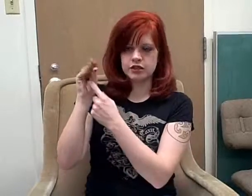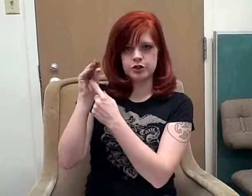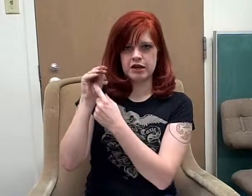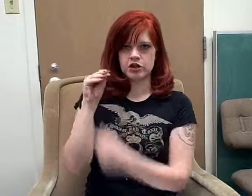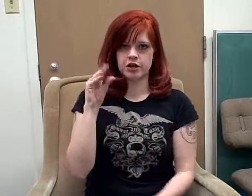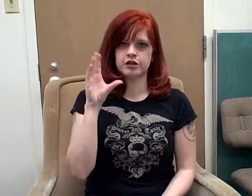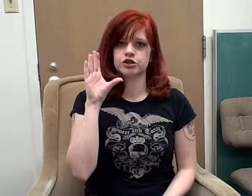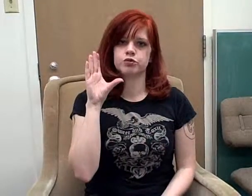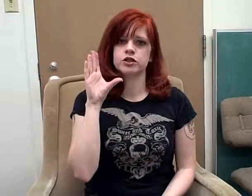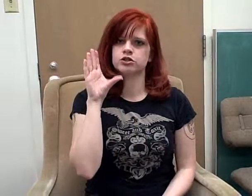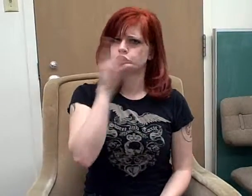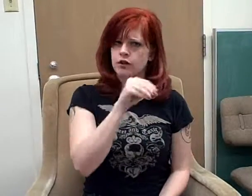is your mouth talking, just once, shut up.